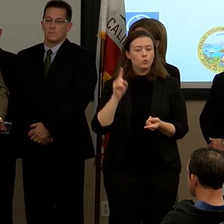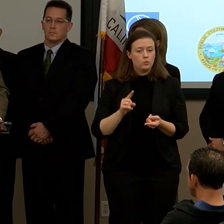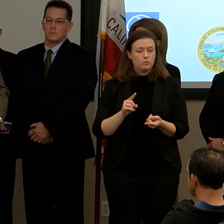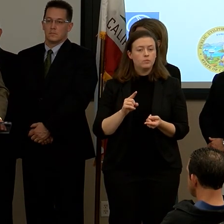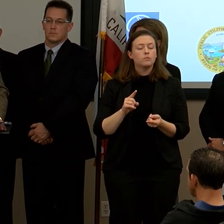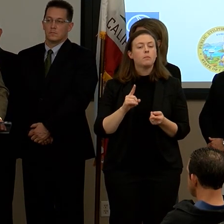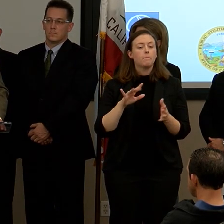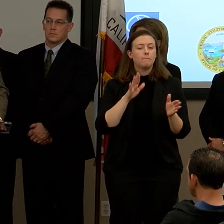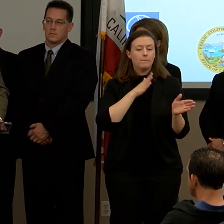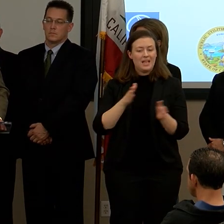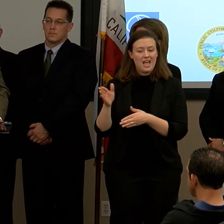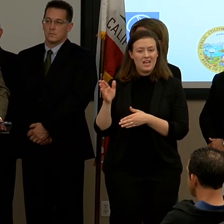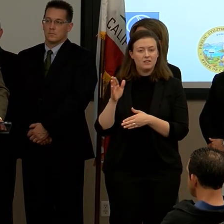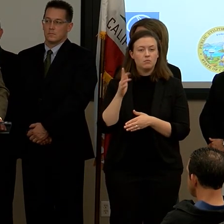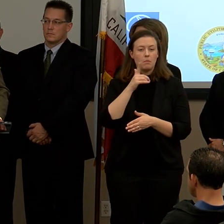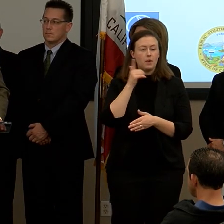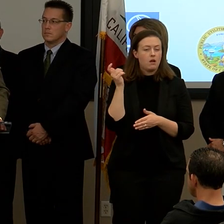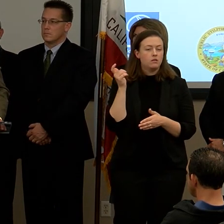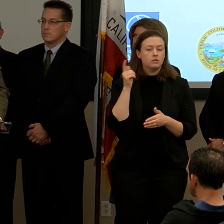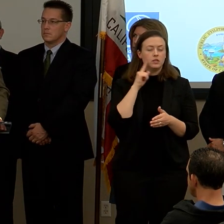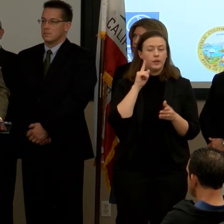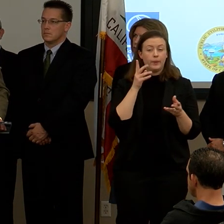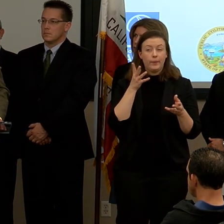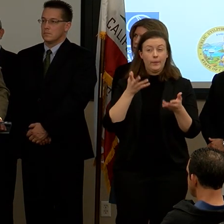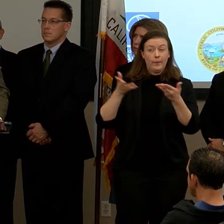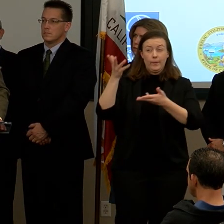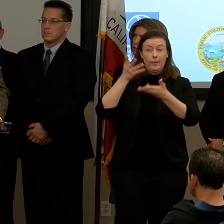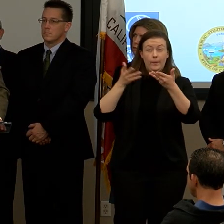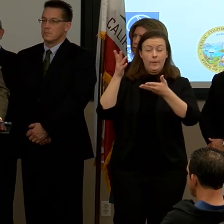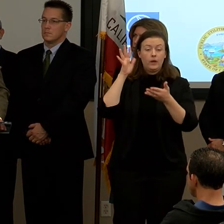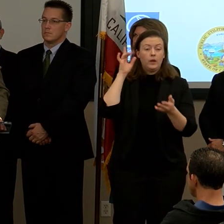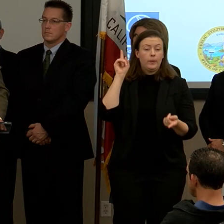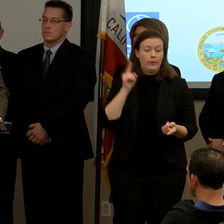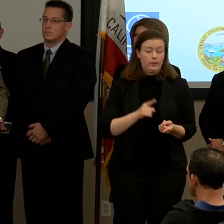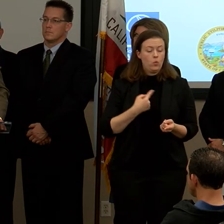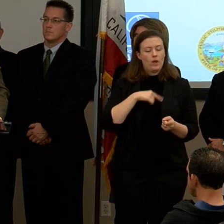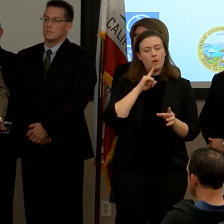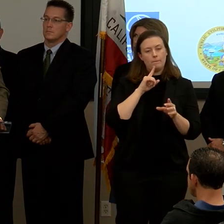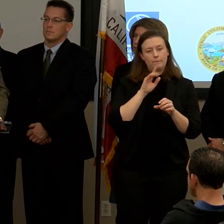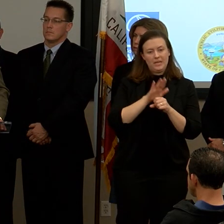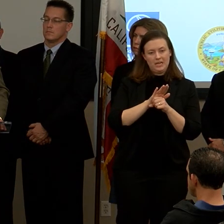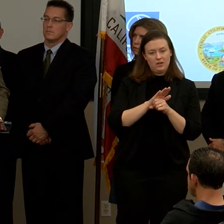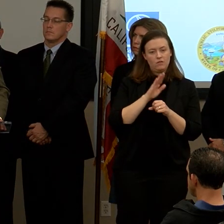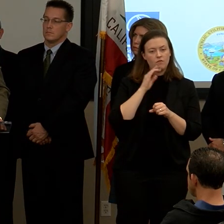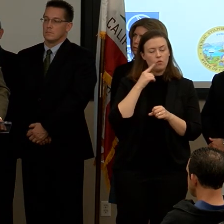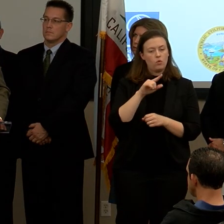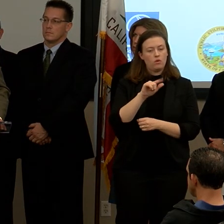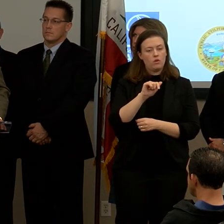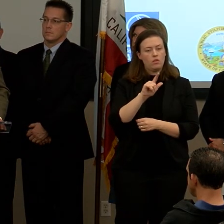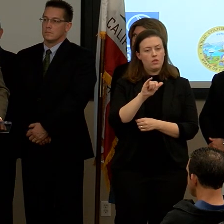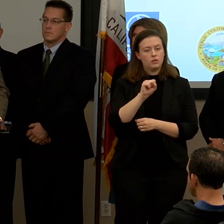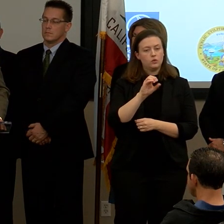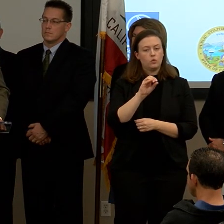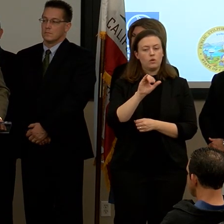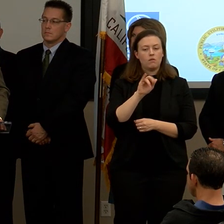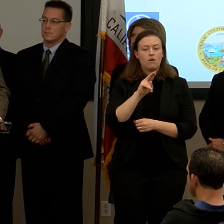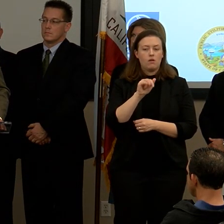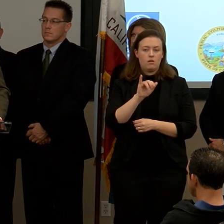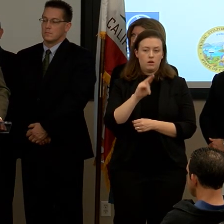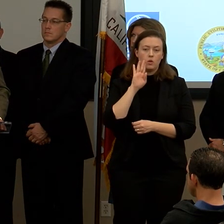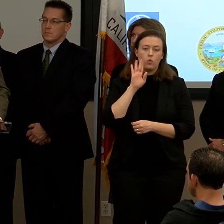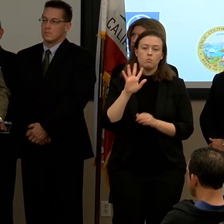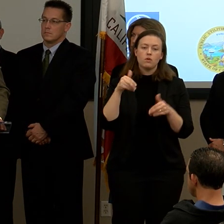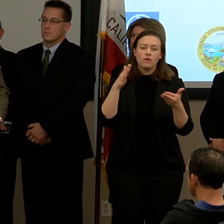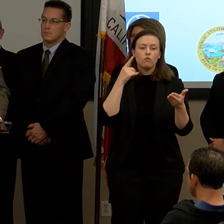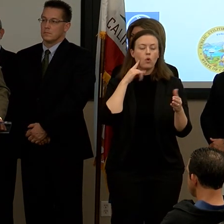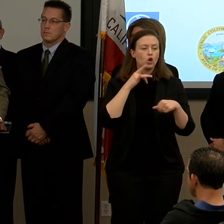for emissions from large leak events, such as the Southern California Gas Company has committed to do for Aliso Canyon. Together, these would provide for